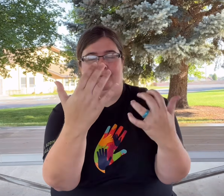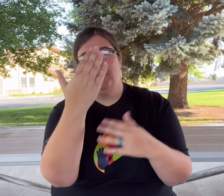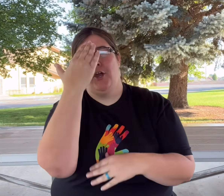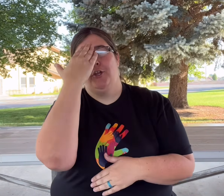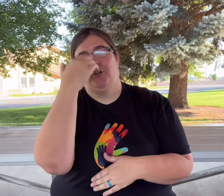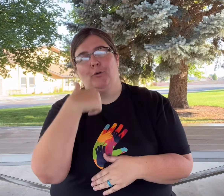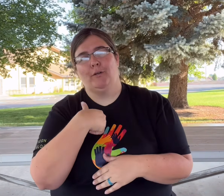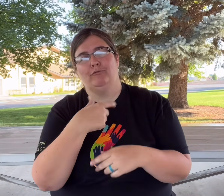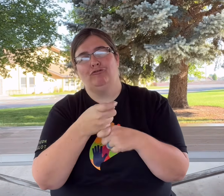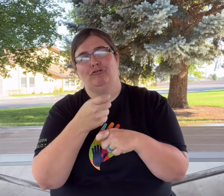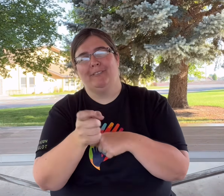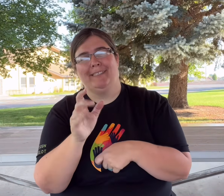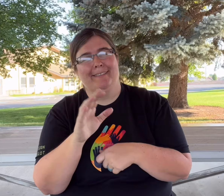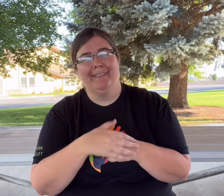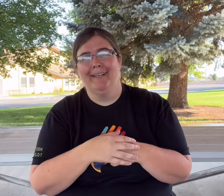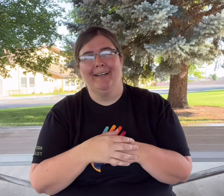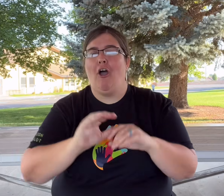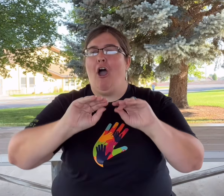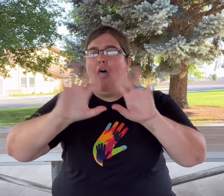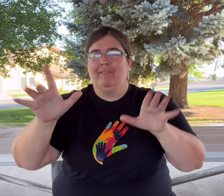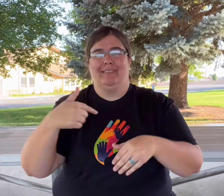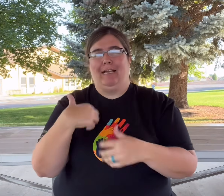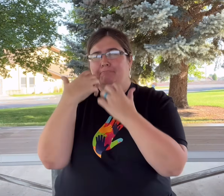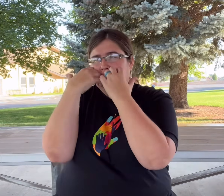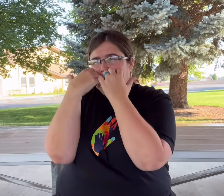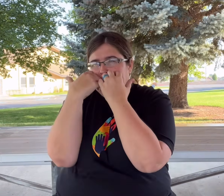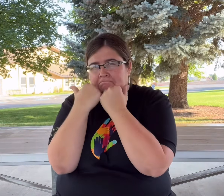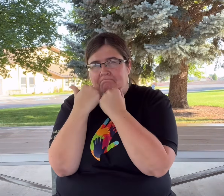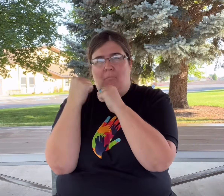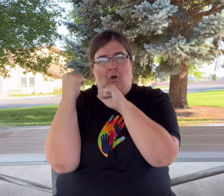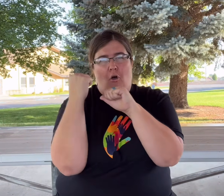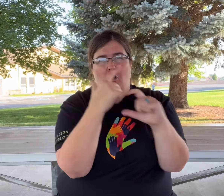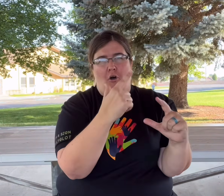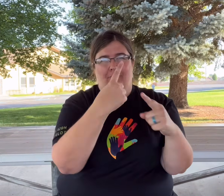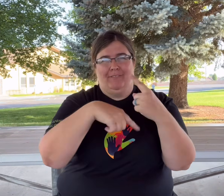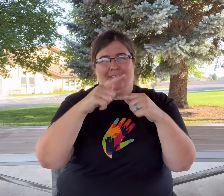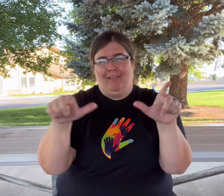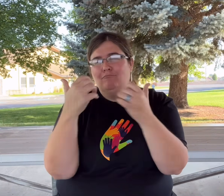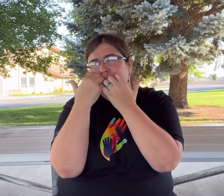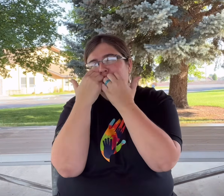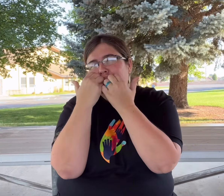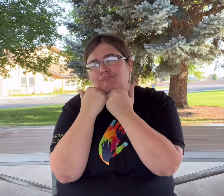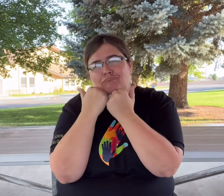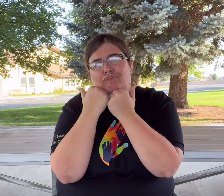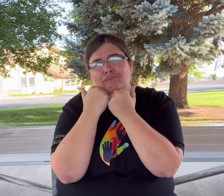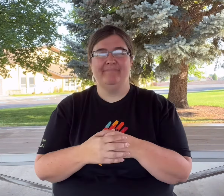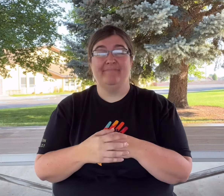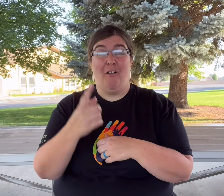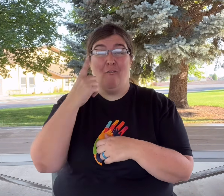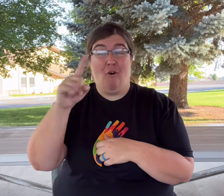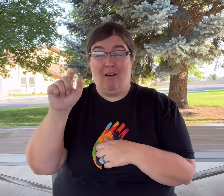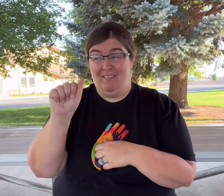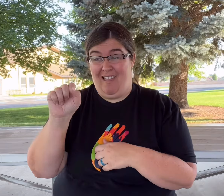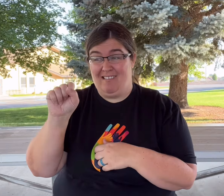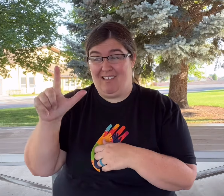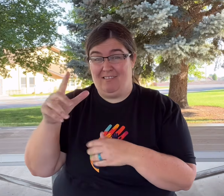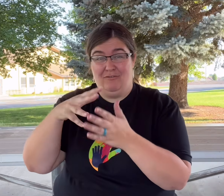joking because it's obvious from my videos how much I cherish all sign languages. But for